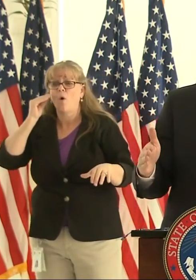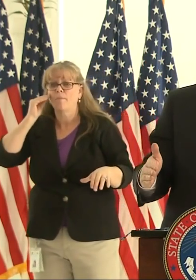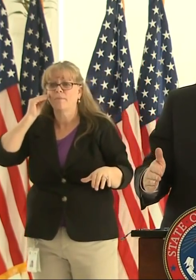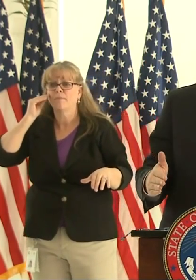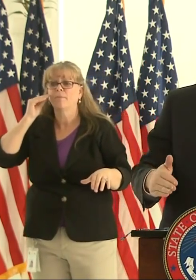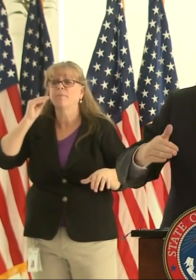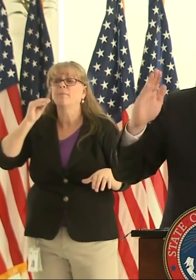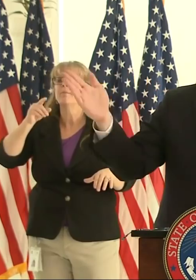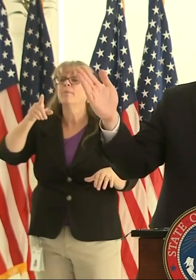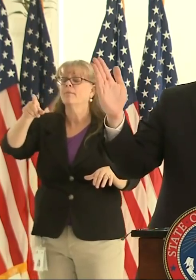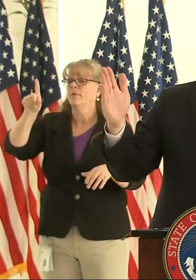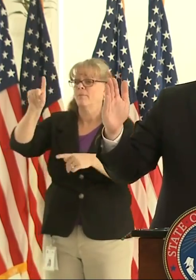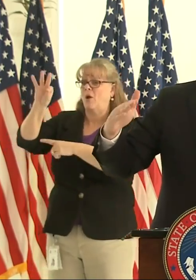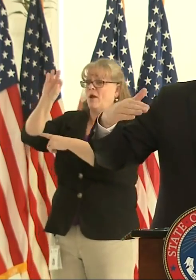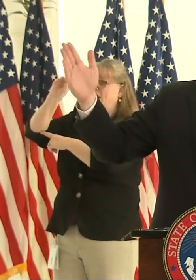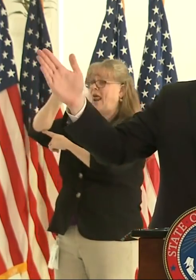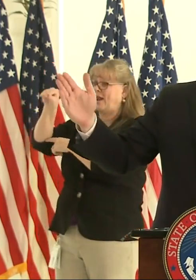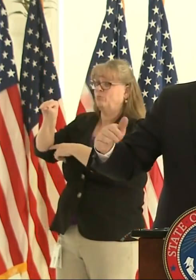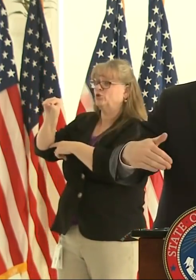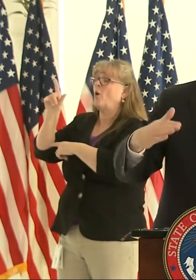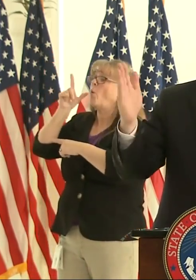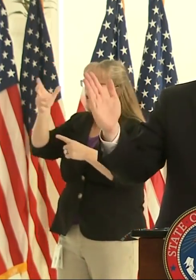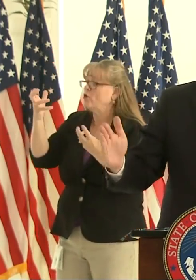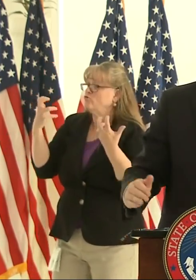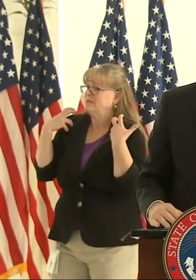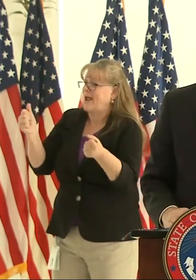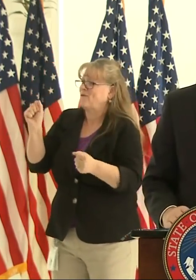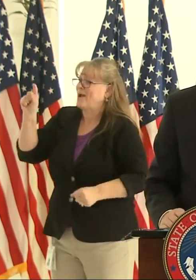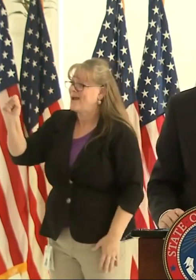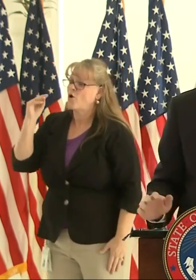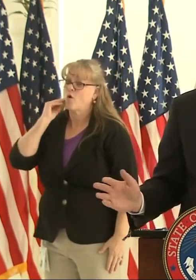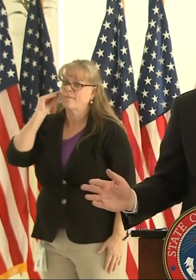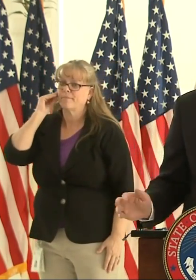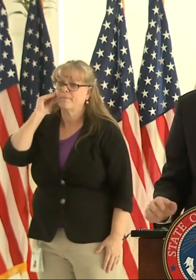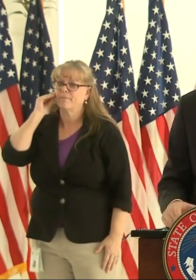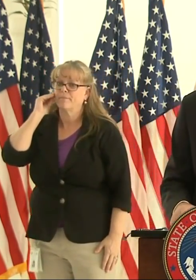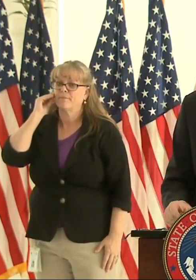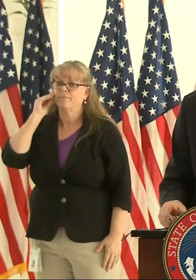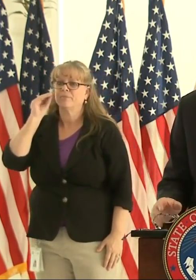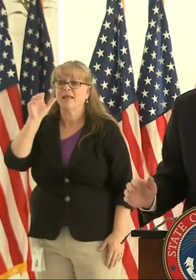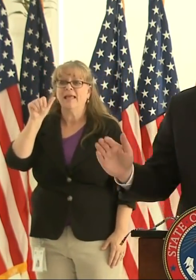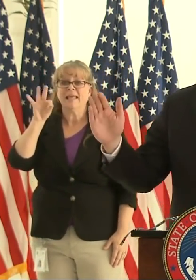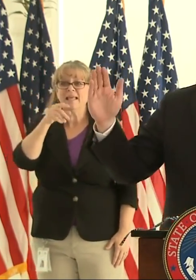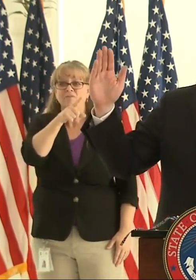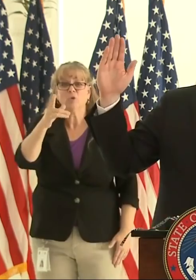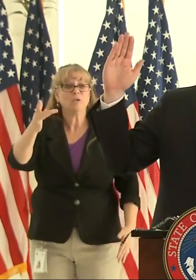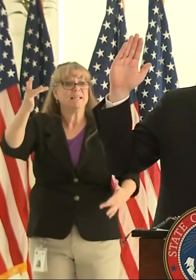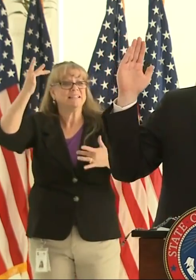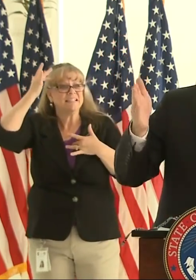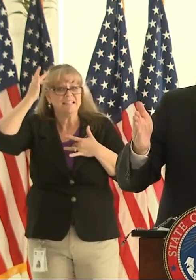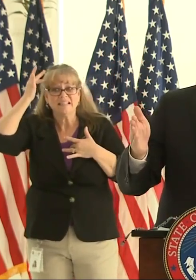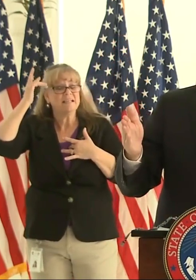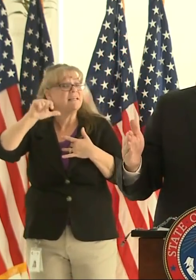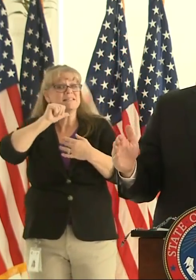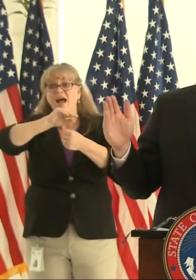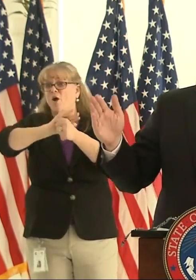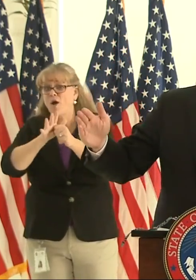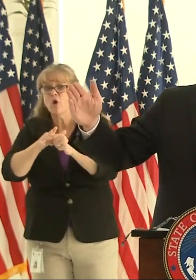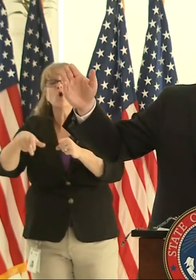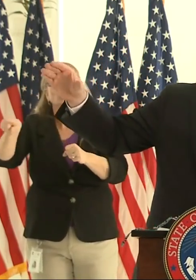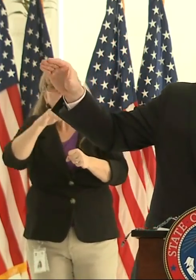it's non-COVID, 99% of you can go out. Maybe 1% of you will still need to go to the hospital if it's a flu or something like that. But stay at